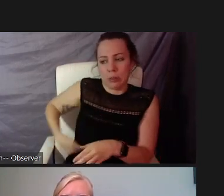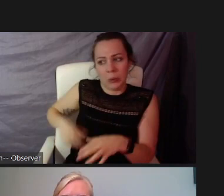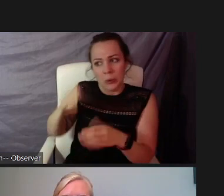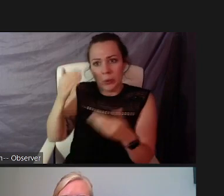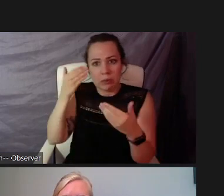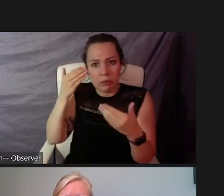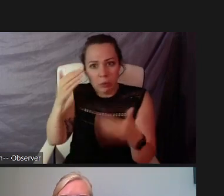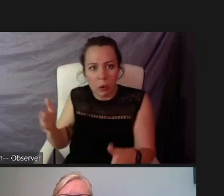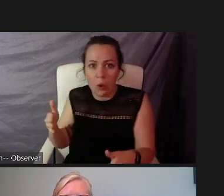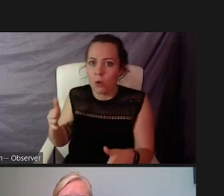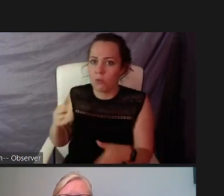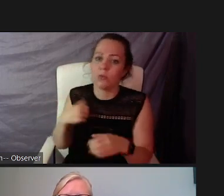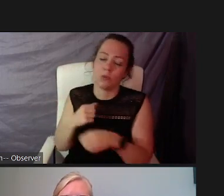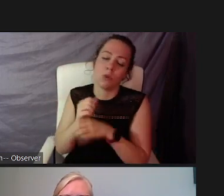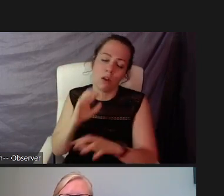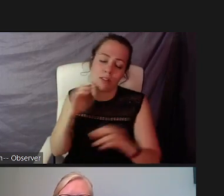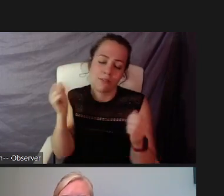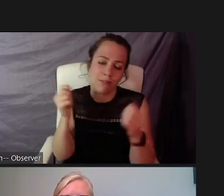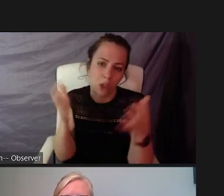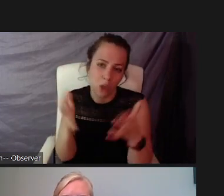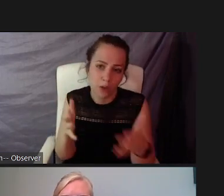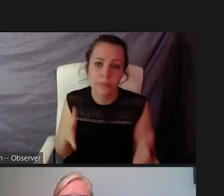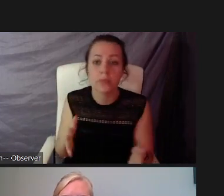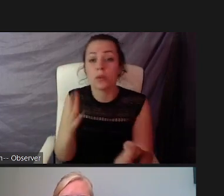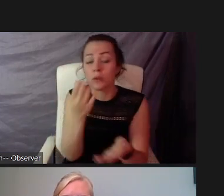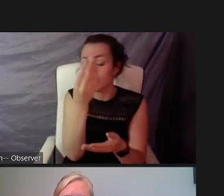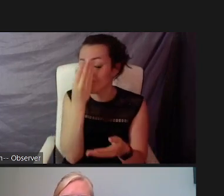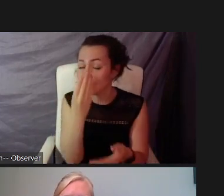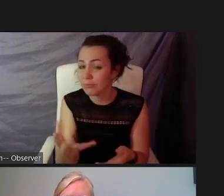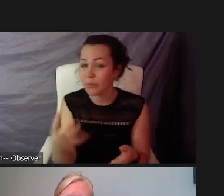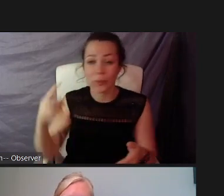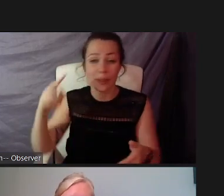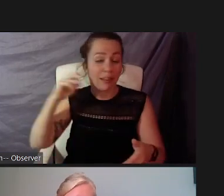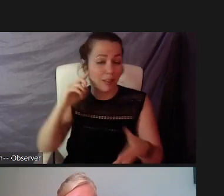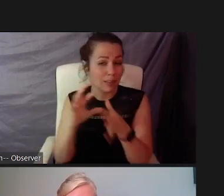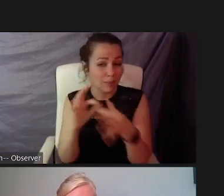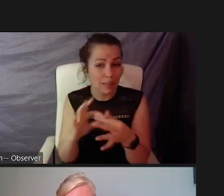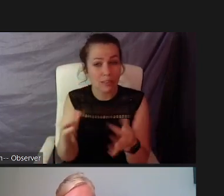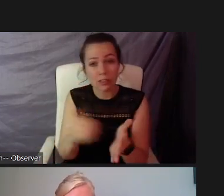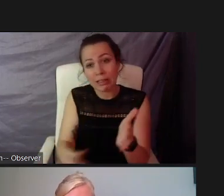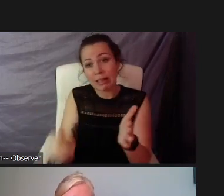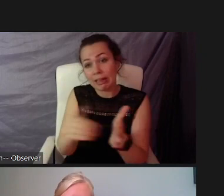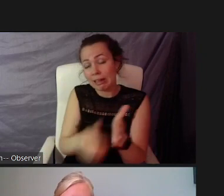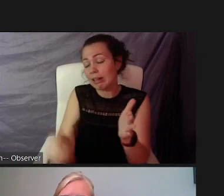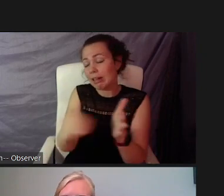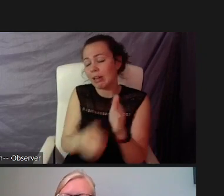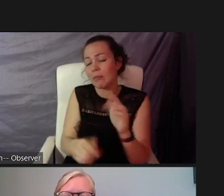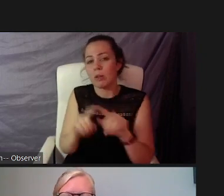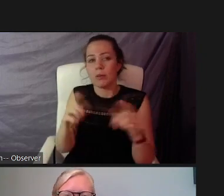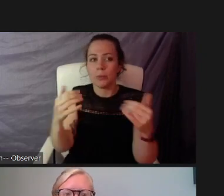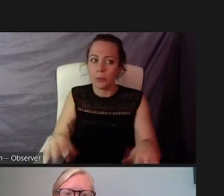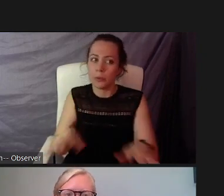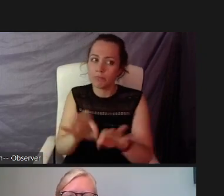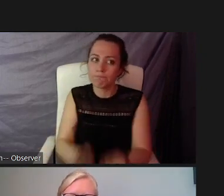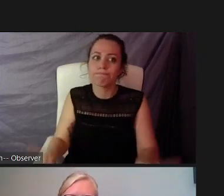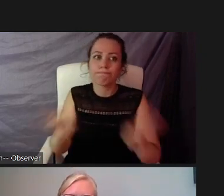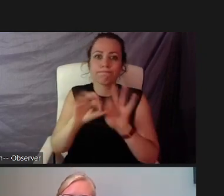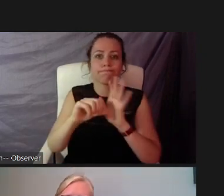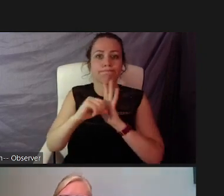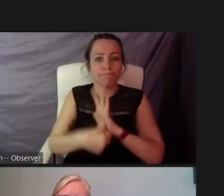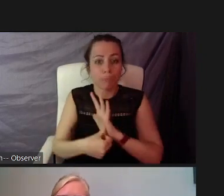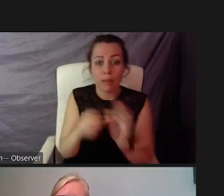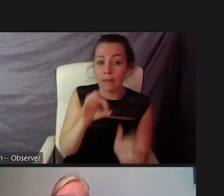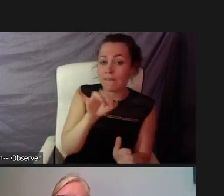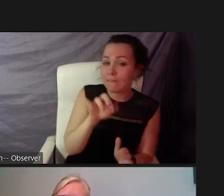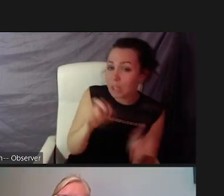will hear this message repeated quite a lot, but it's really important to bear in mind that fear and anxiety is part of the normal